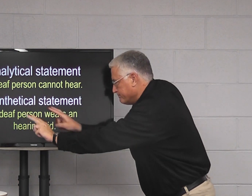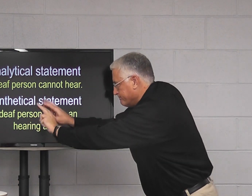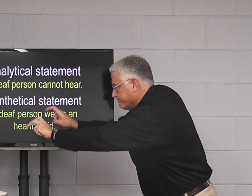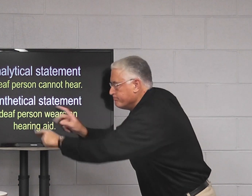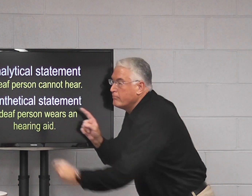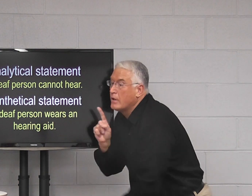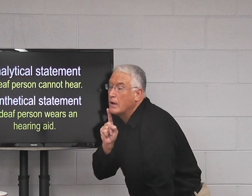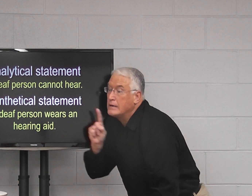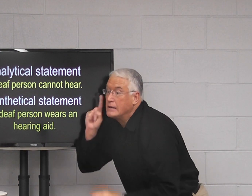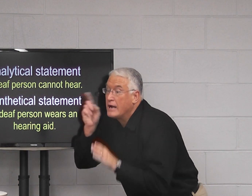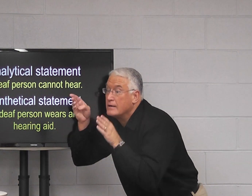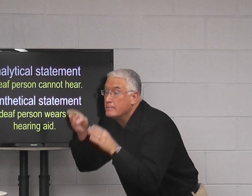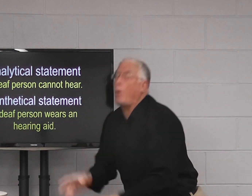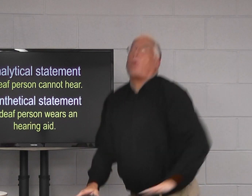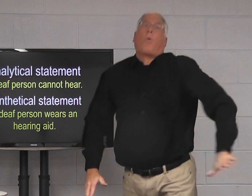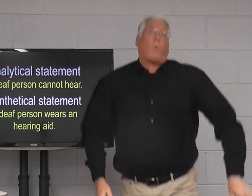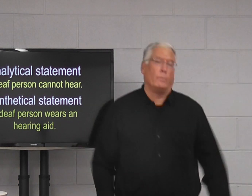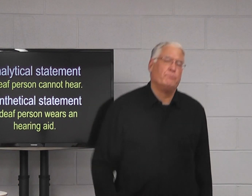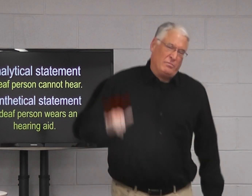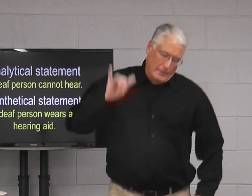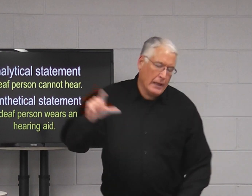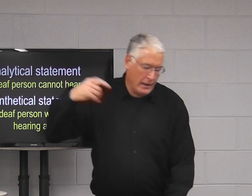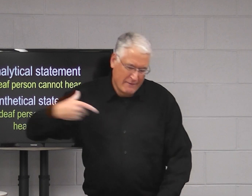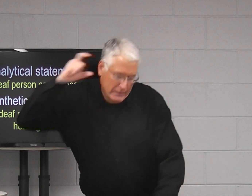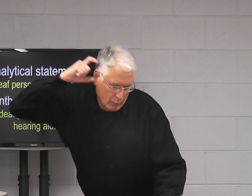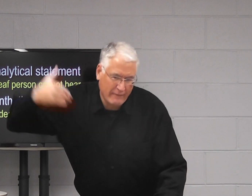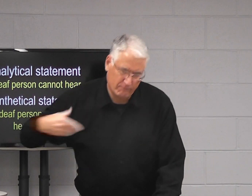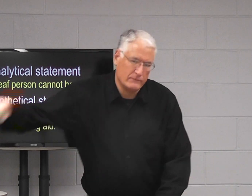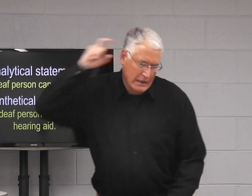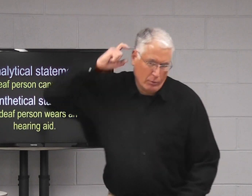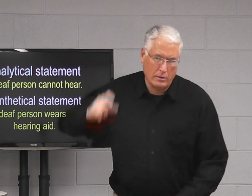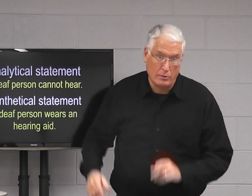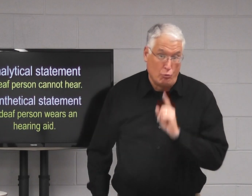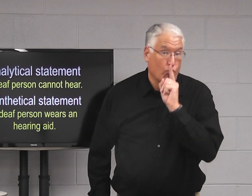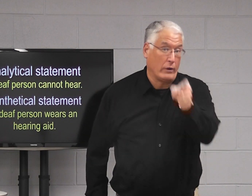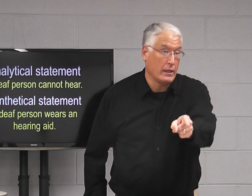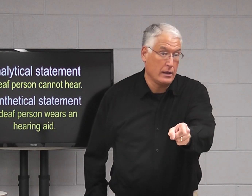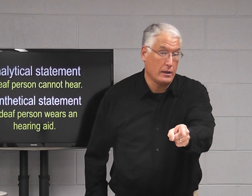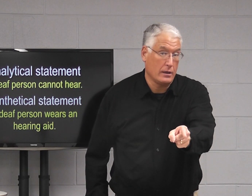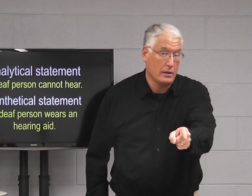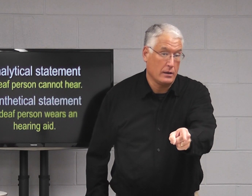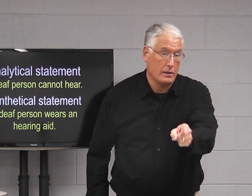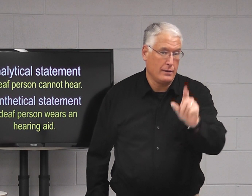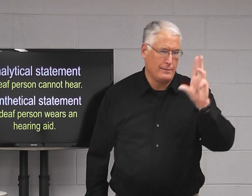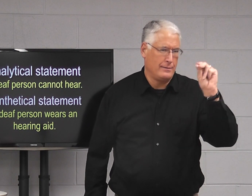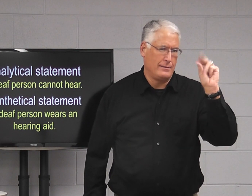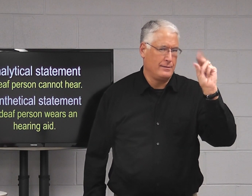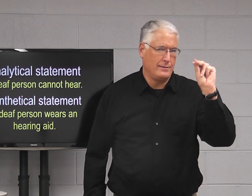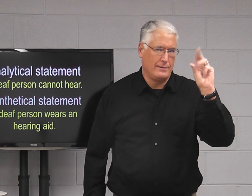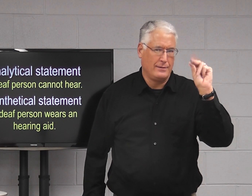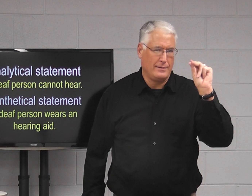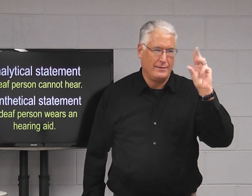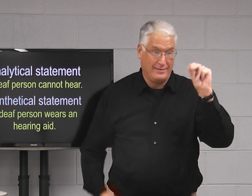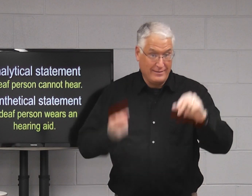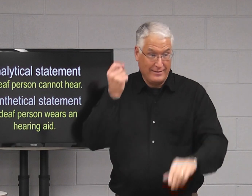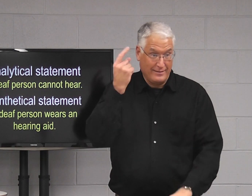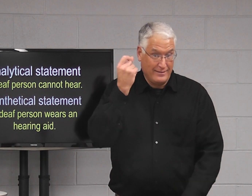analyze that. That says a deaf person, oh yeah, that means they have a hearing aid. Is that true? No, it's not.